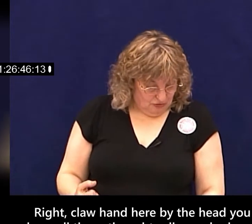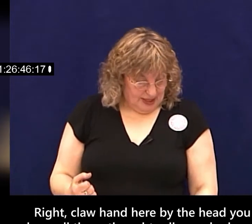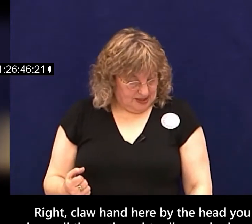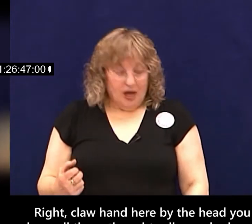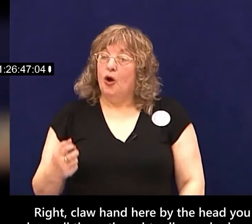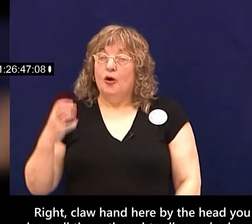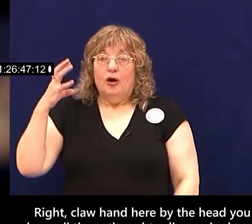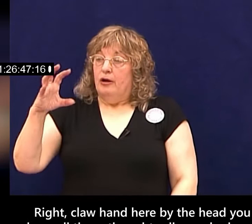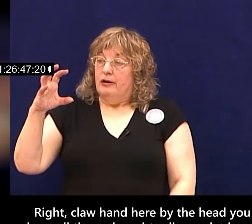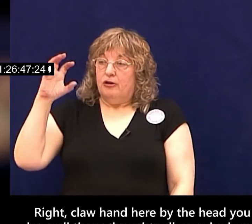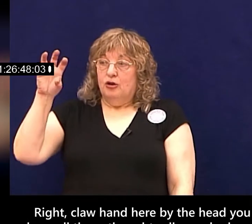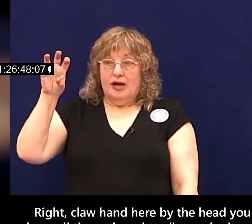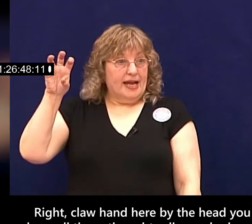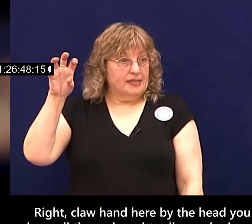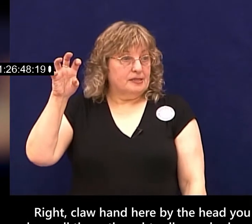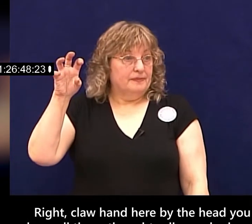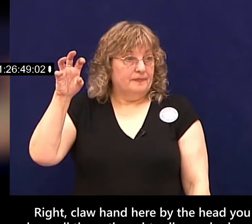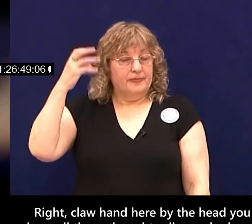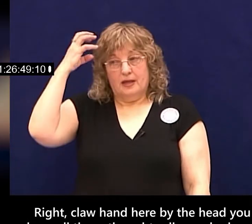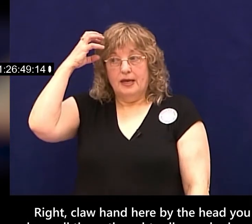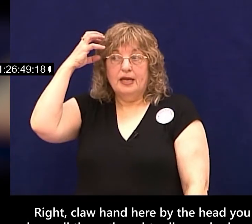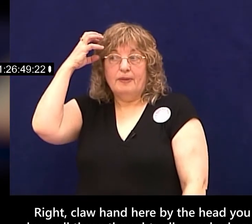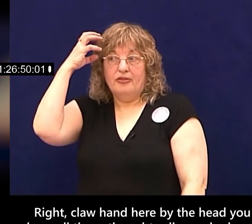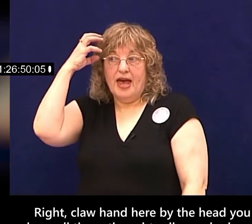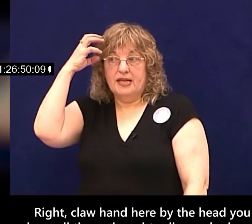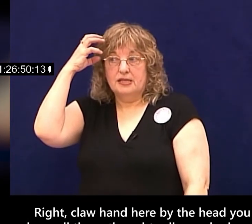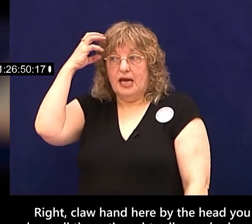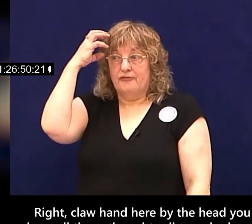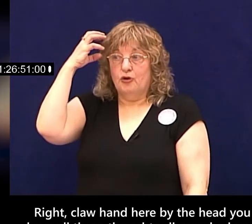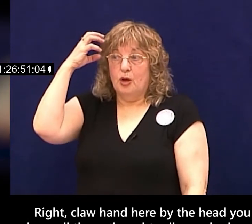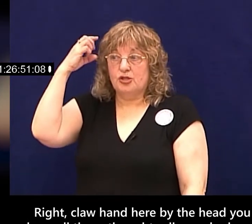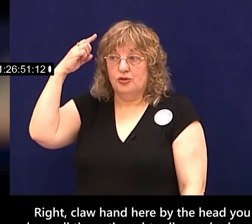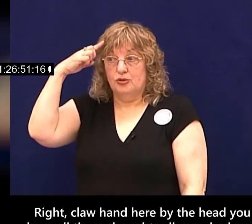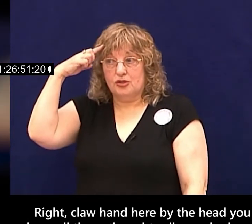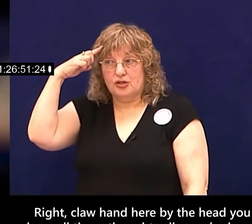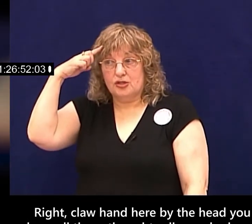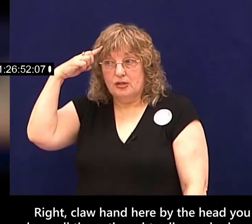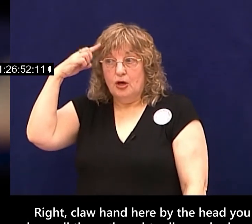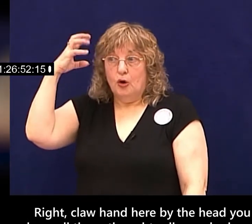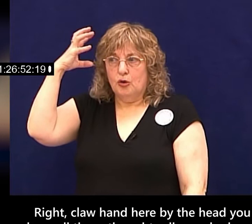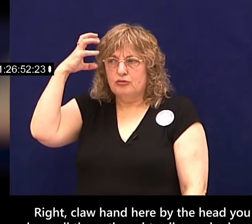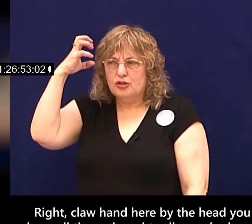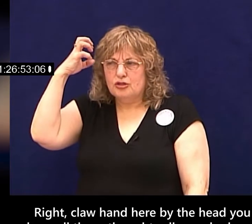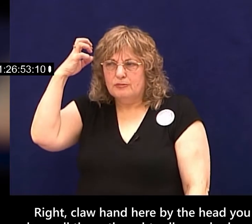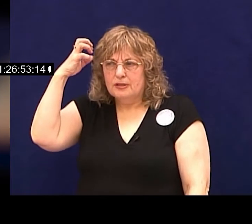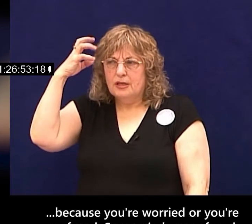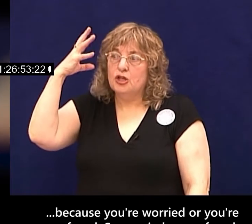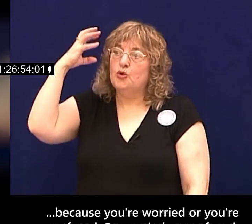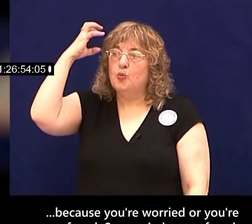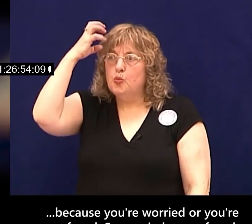Right, claw hand, here by the head, you have all those thoughts all crunched up because you're